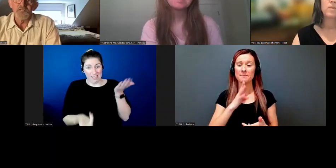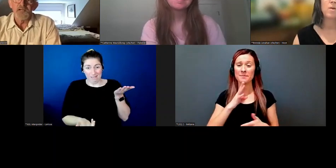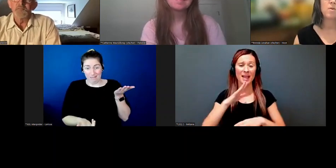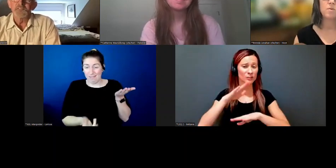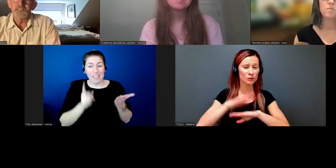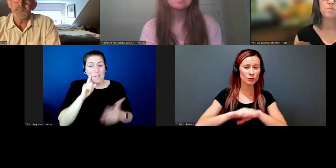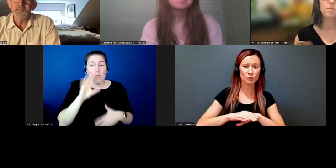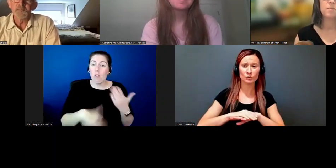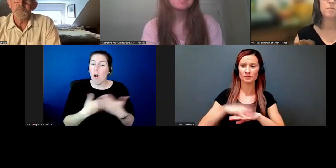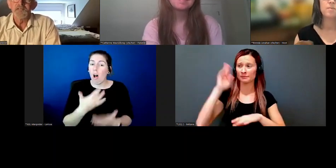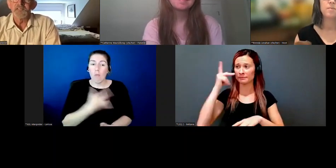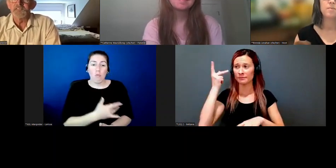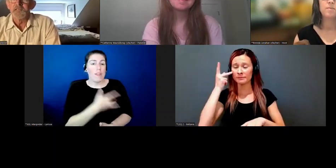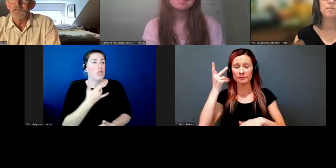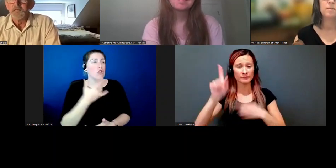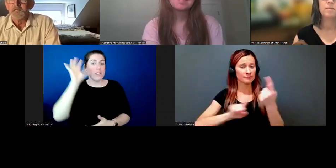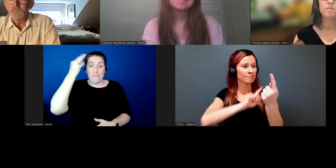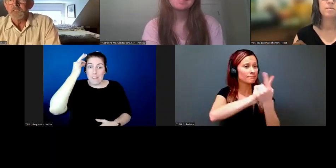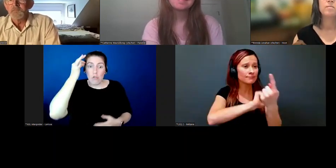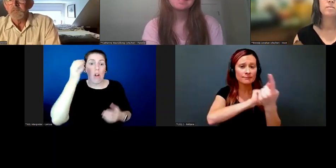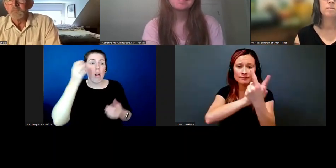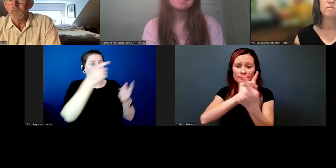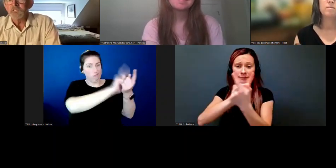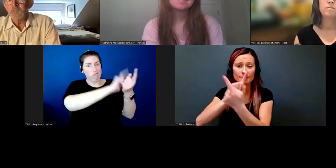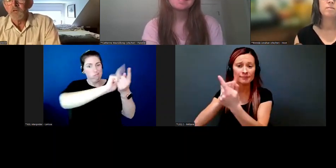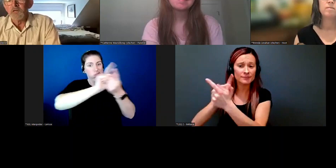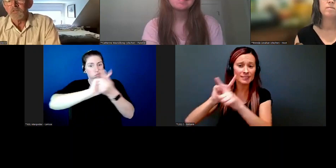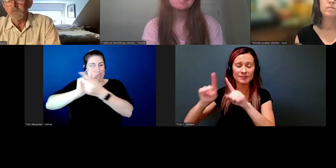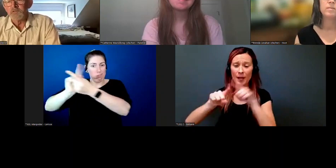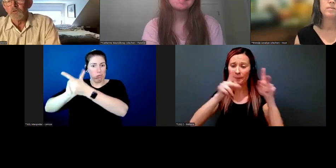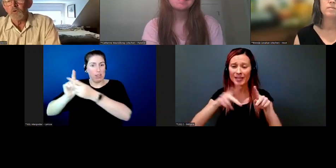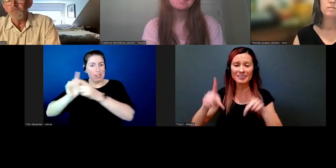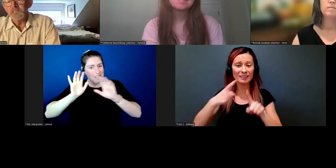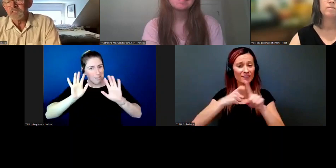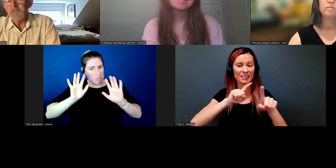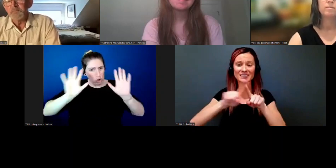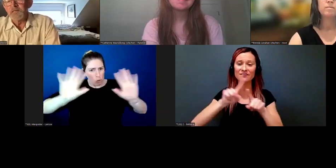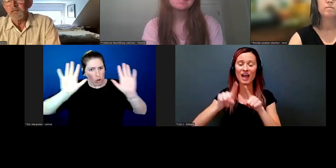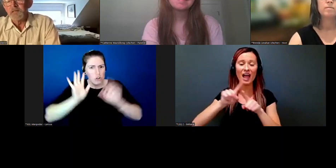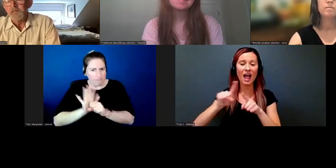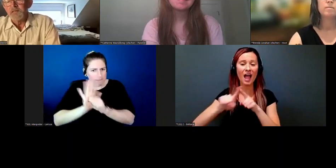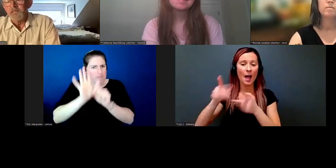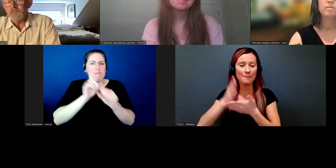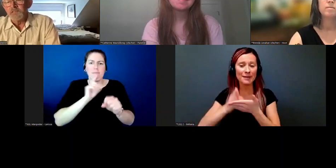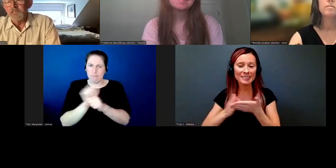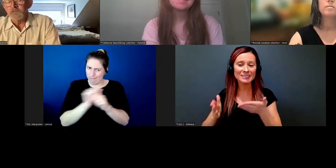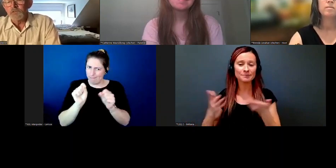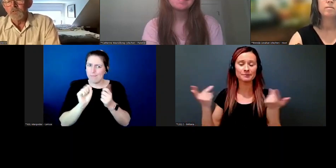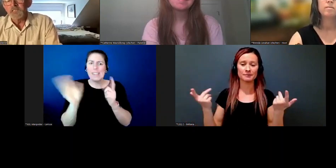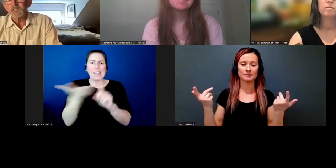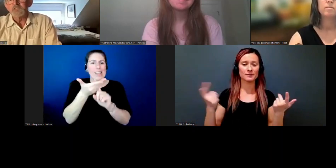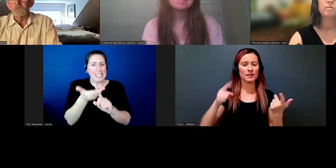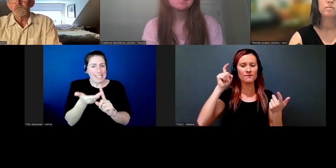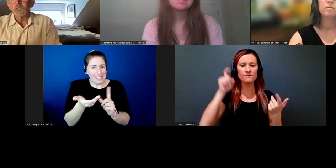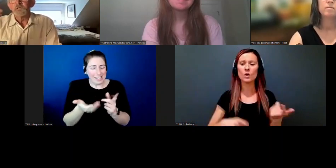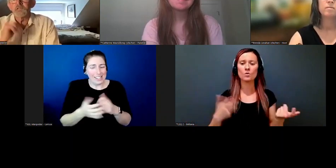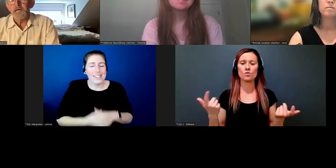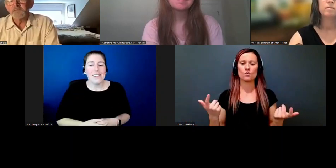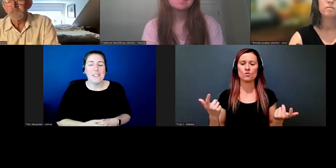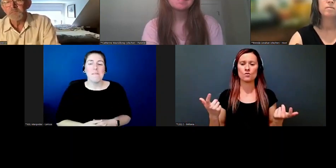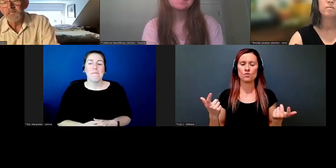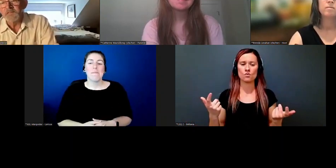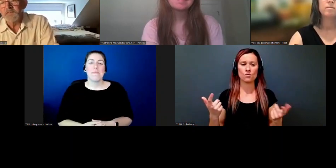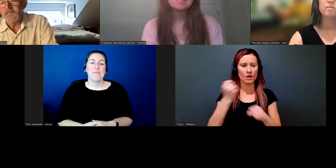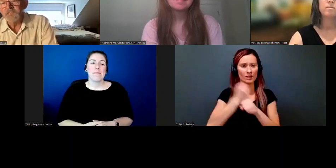federal government parties, so that we can push them all to go for the same thing. It truly is, you know, when you heard